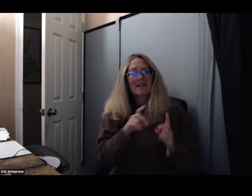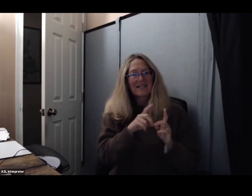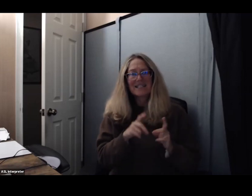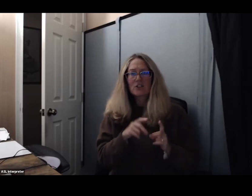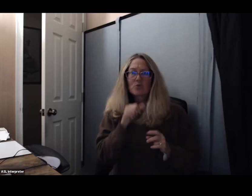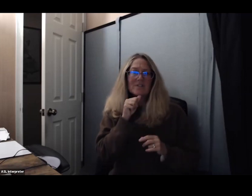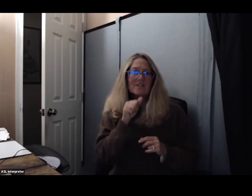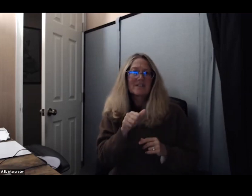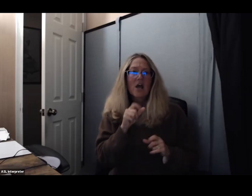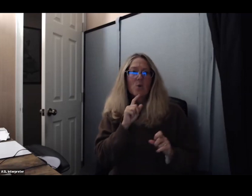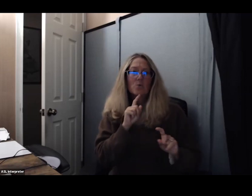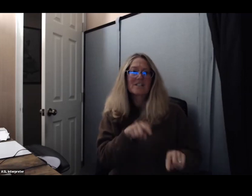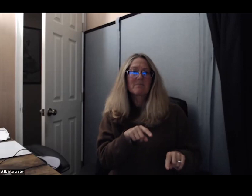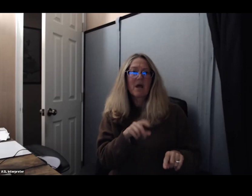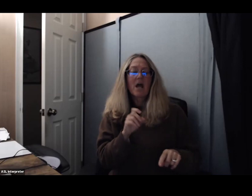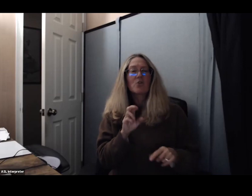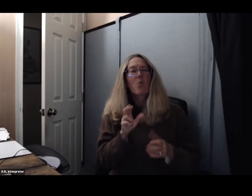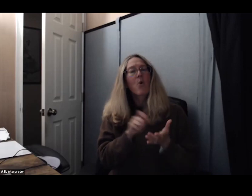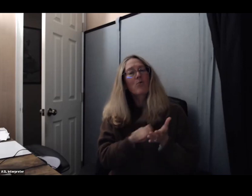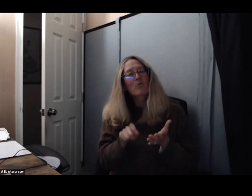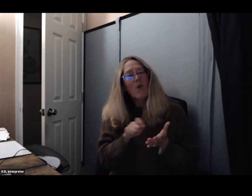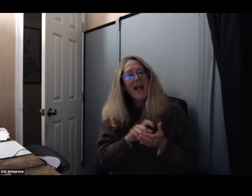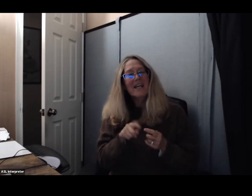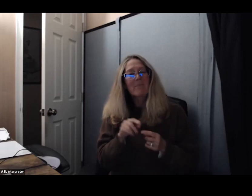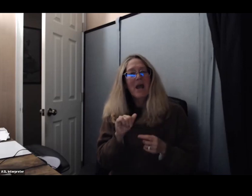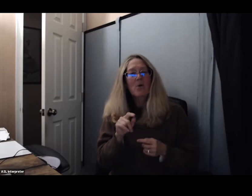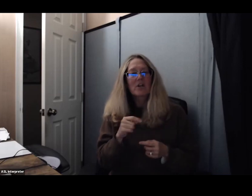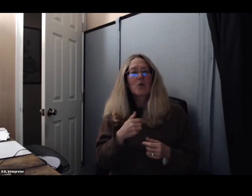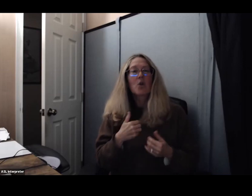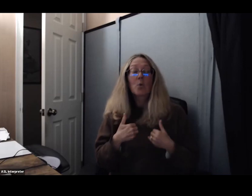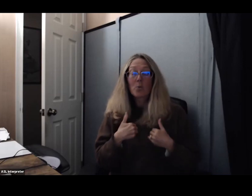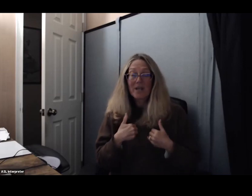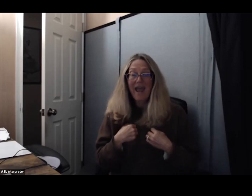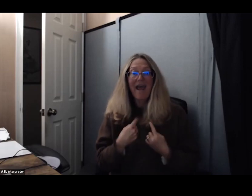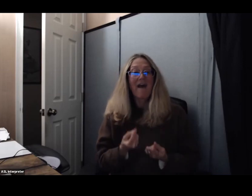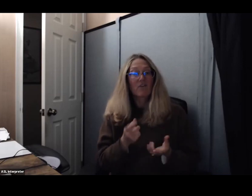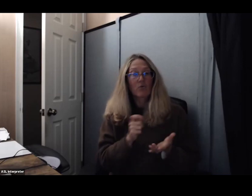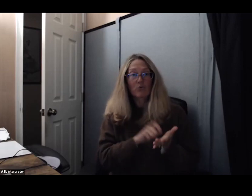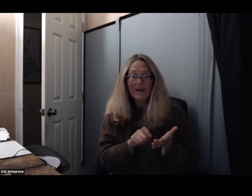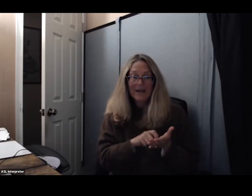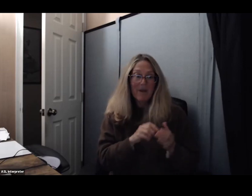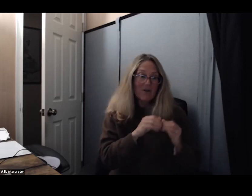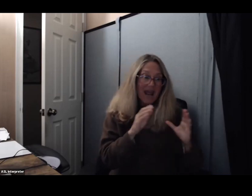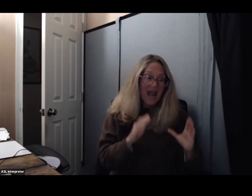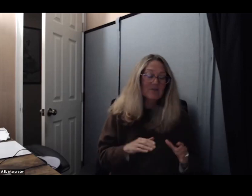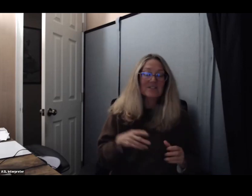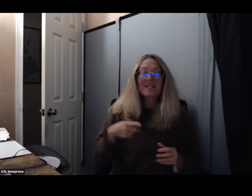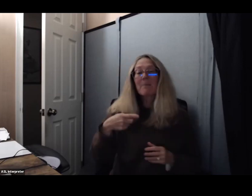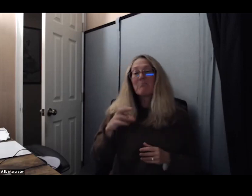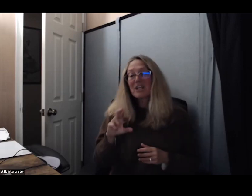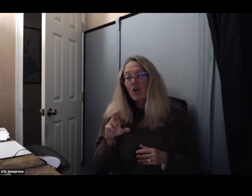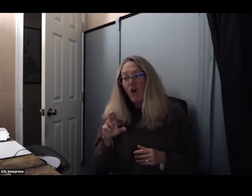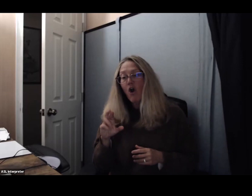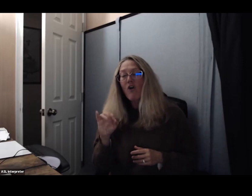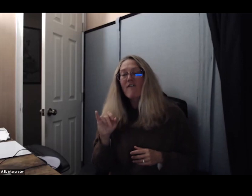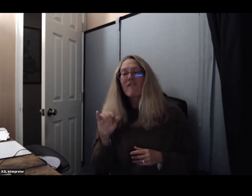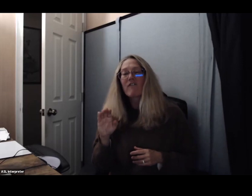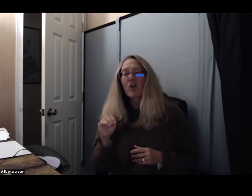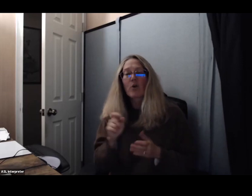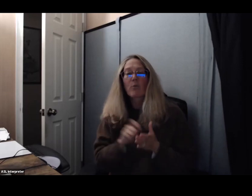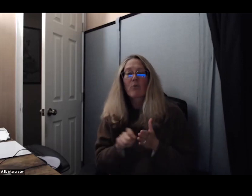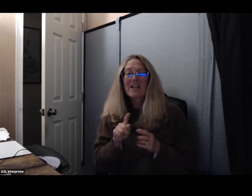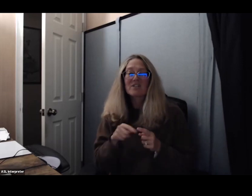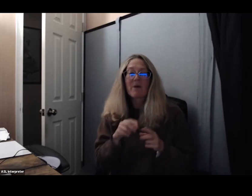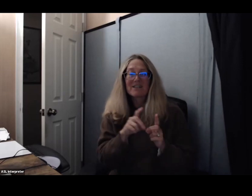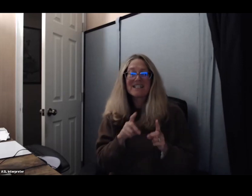district didn't respond or write about it. Like we have written about housing, or our PR firm writes about